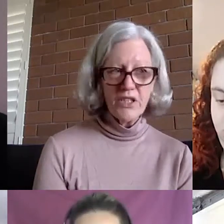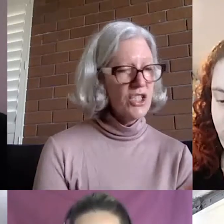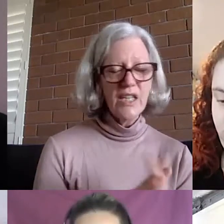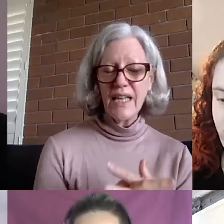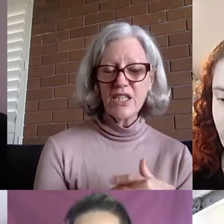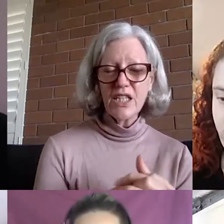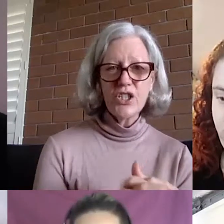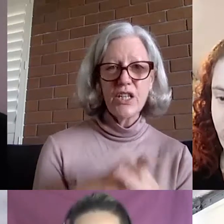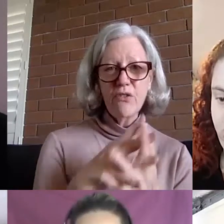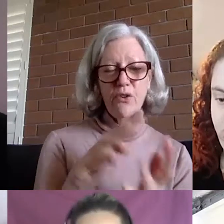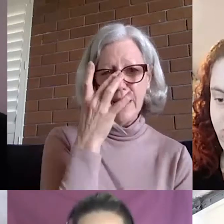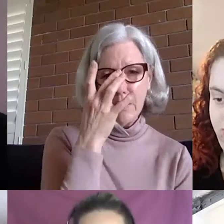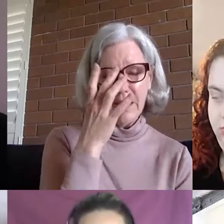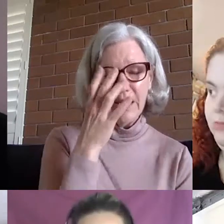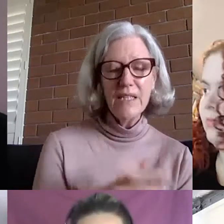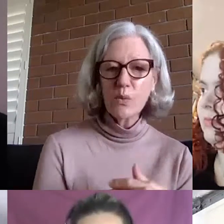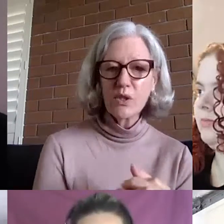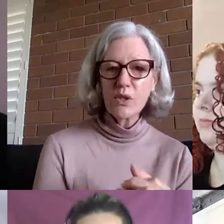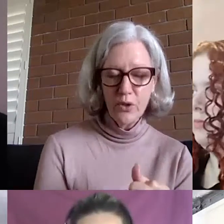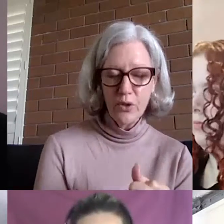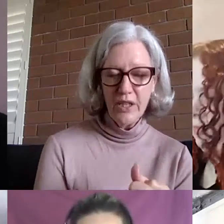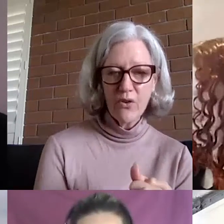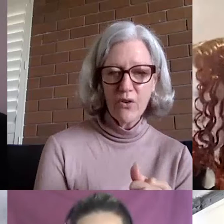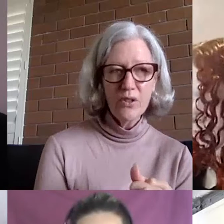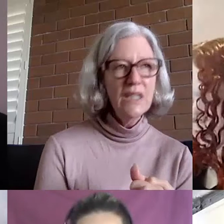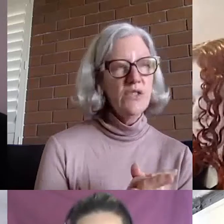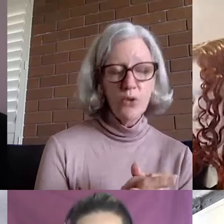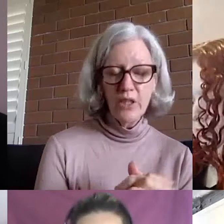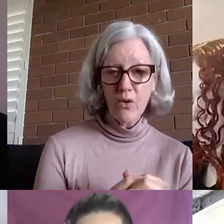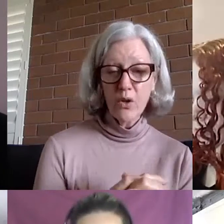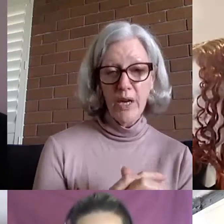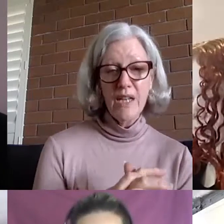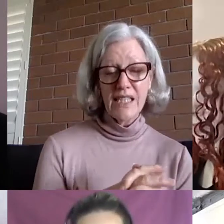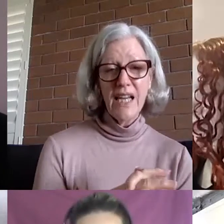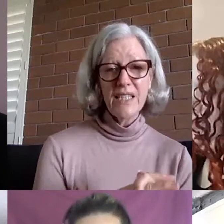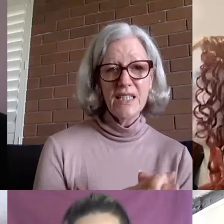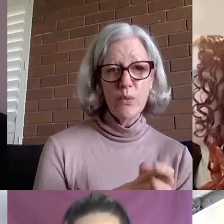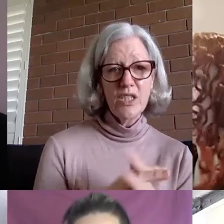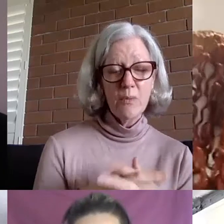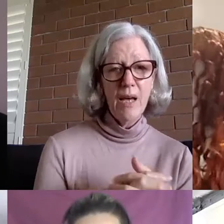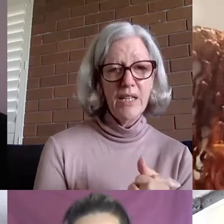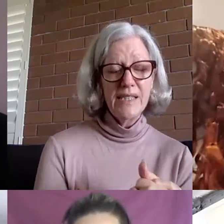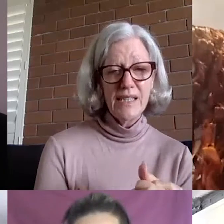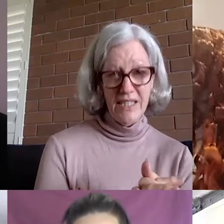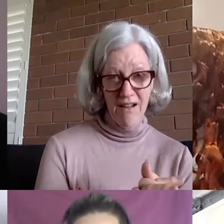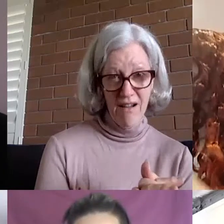Department of Education and teaching for many, many years was fully oral. It was fully oral when I started with the department in